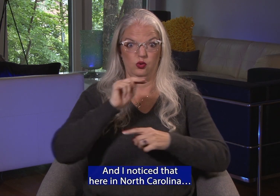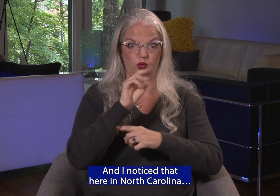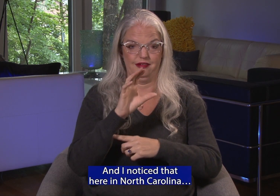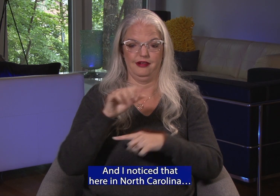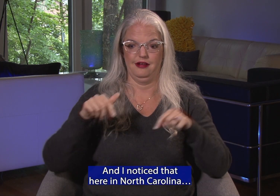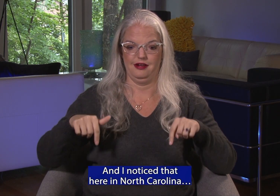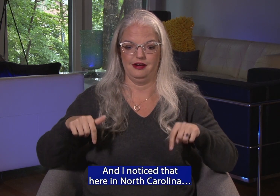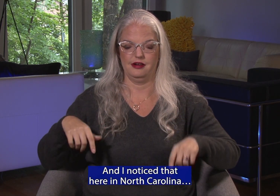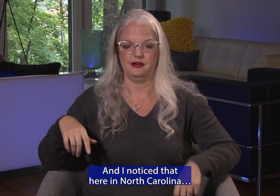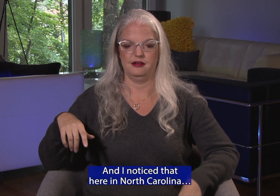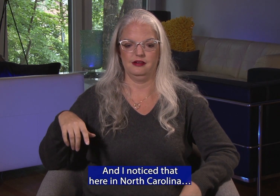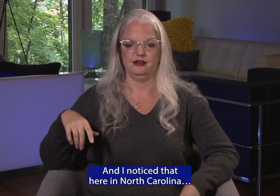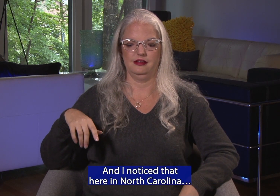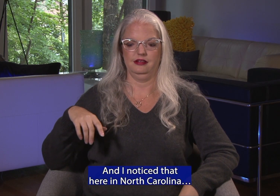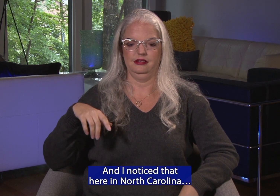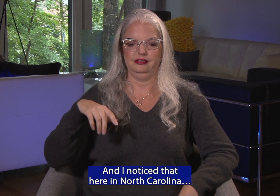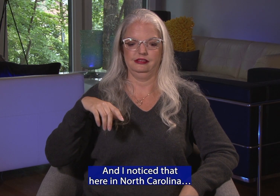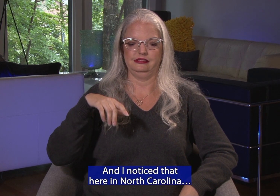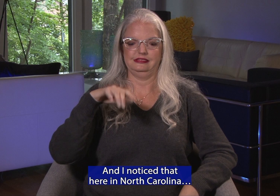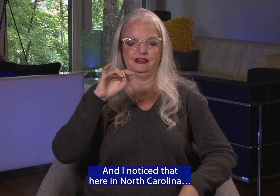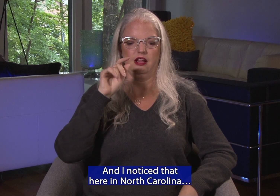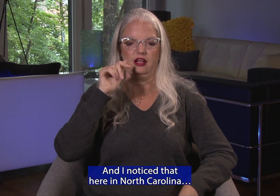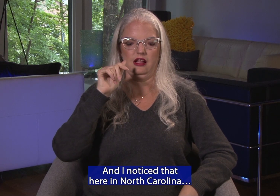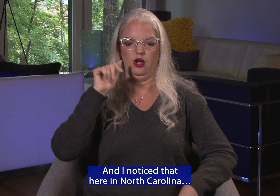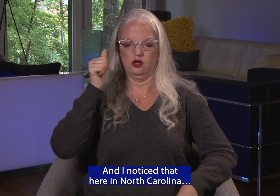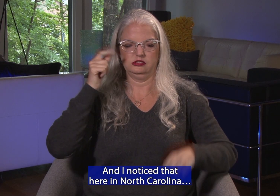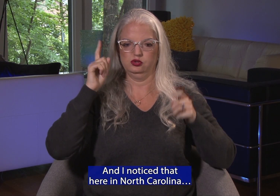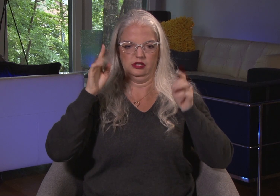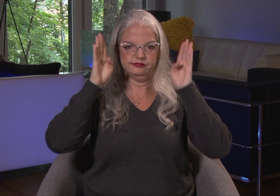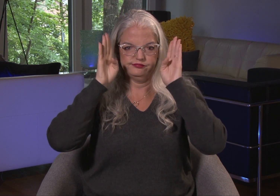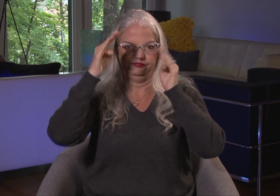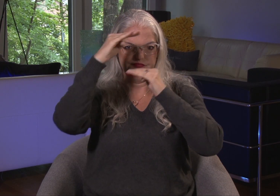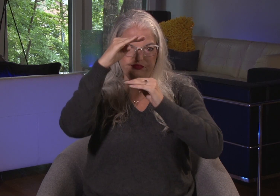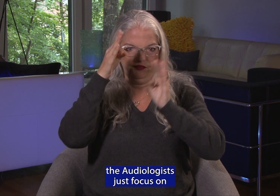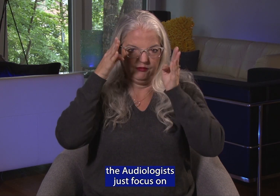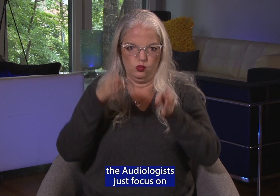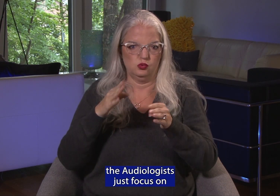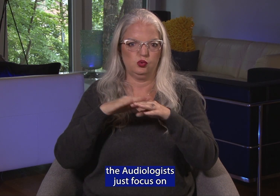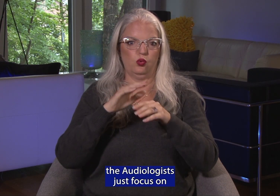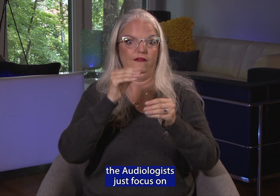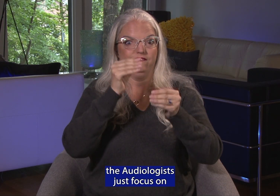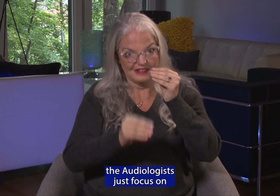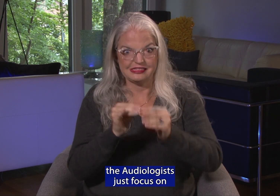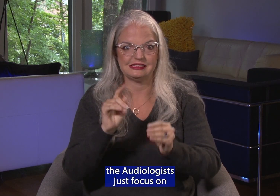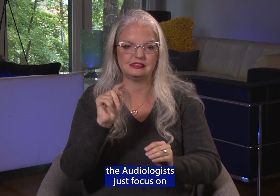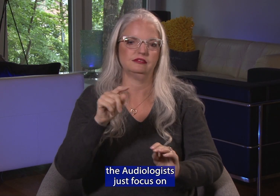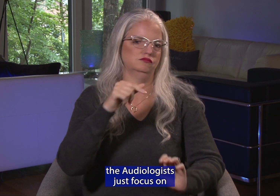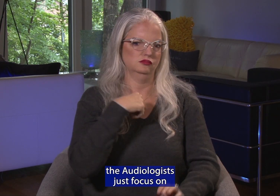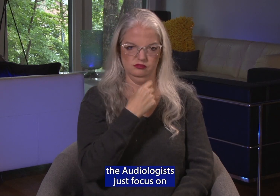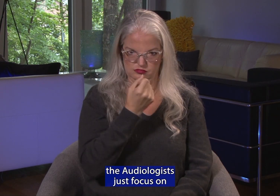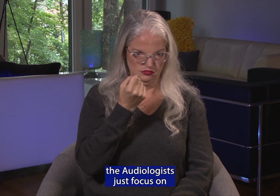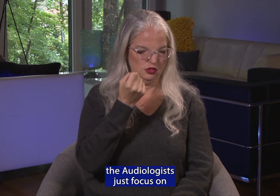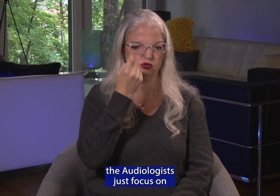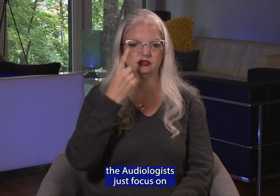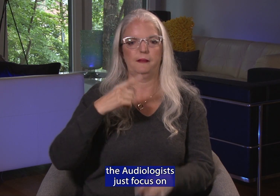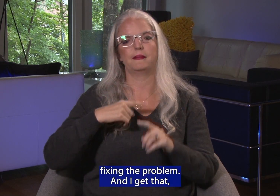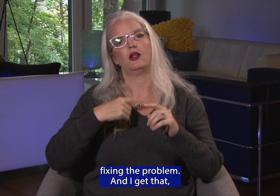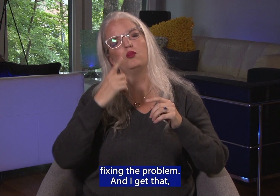And I've noticed that here in North Carolina, the audiologists just focus on fixing the